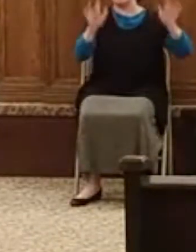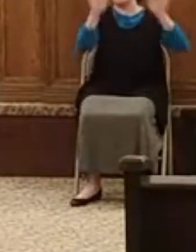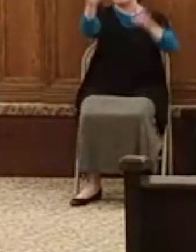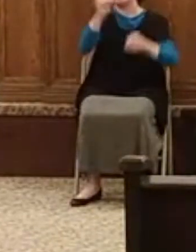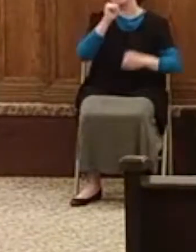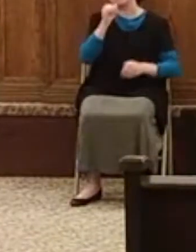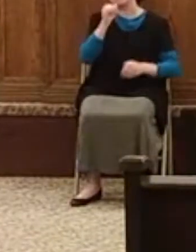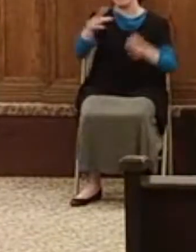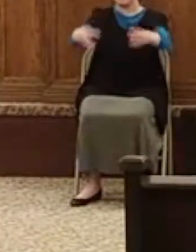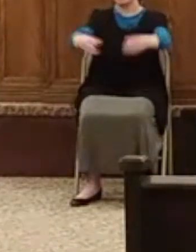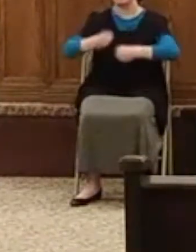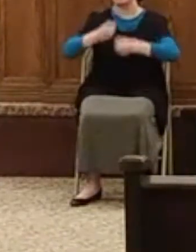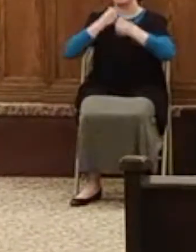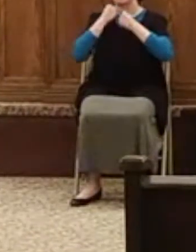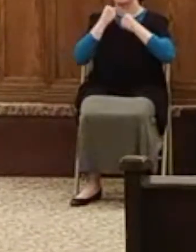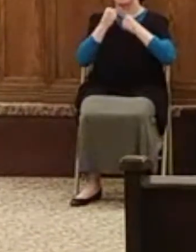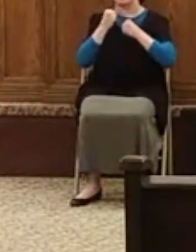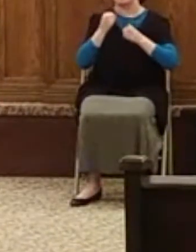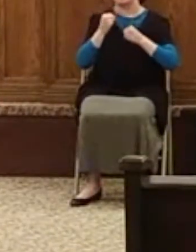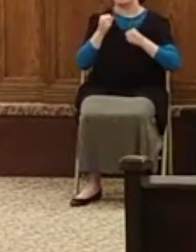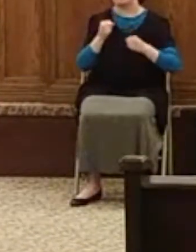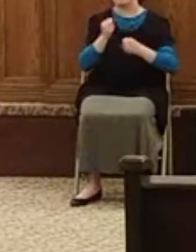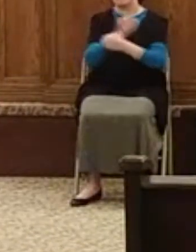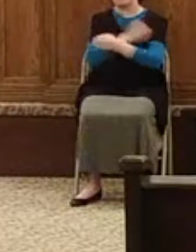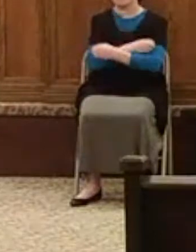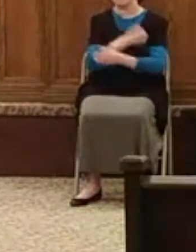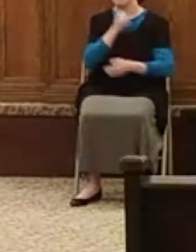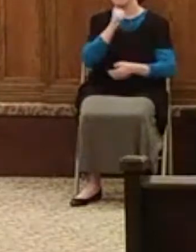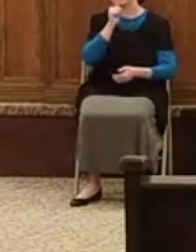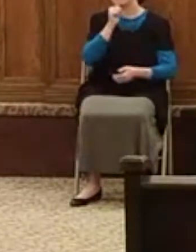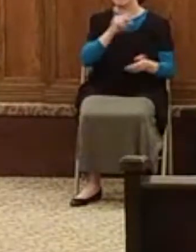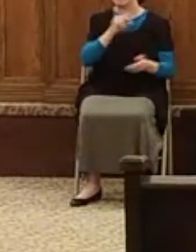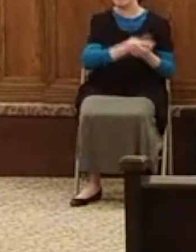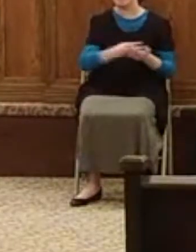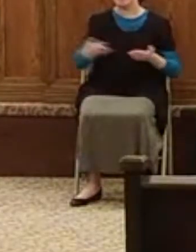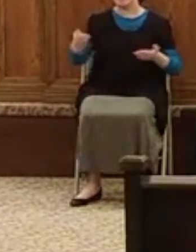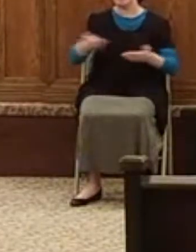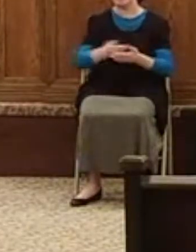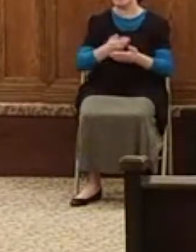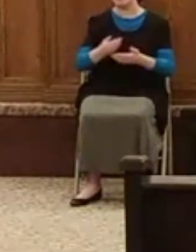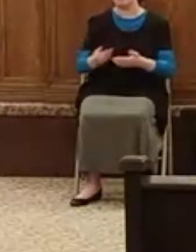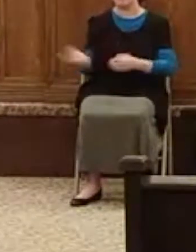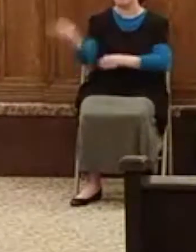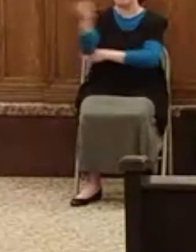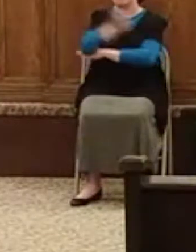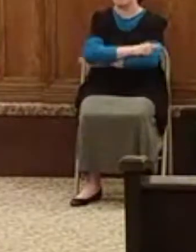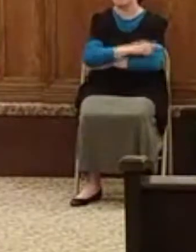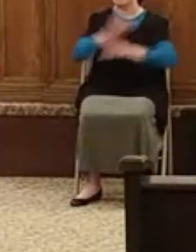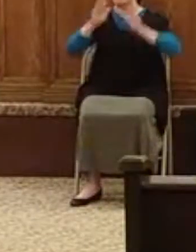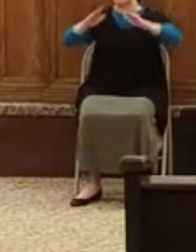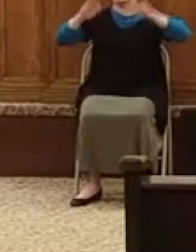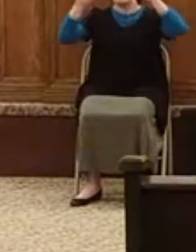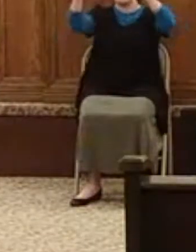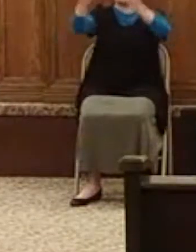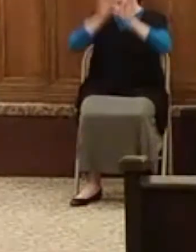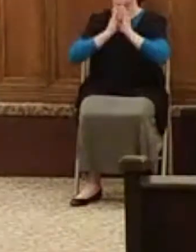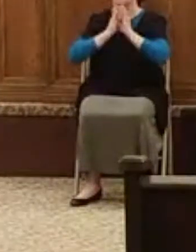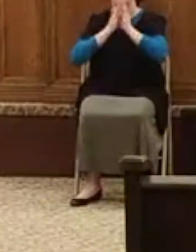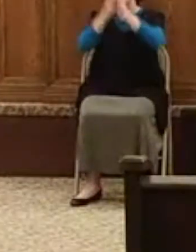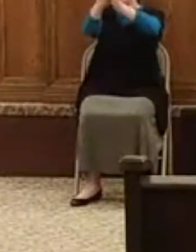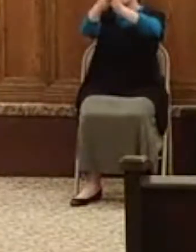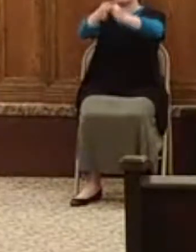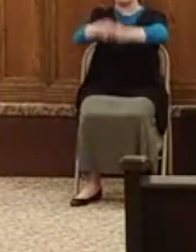mercies that we are not consumed, because his compassions fail not. They are new every morning. Great is